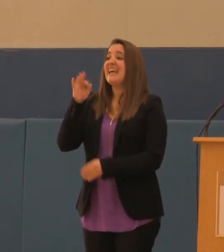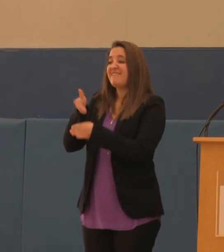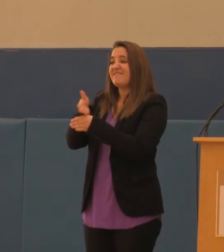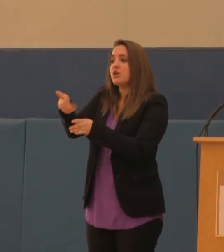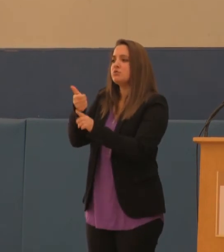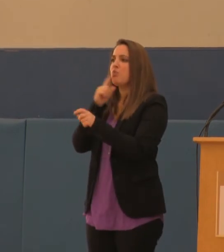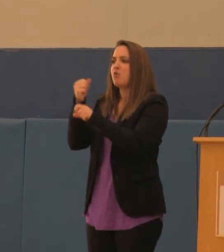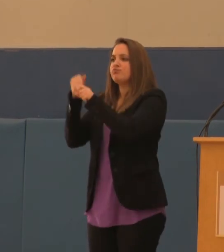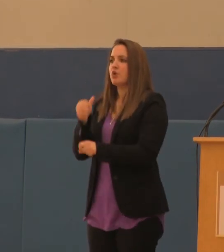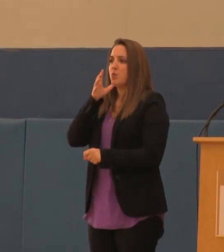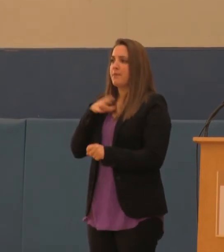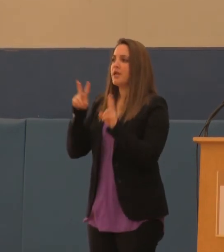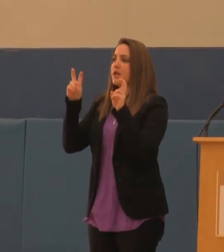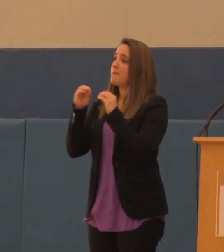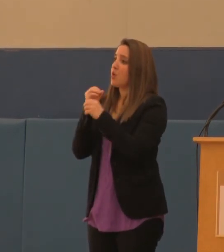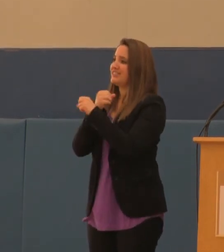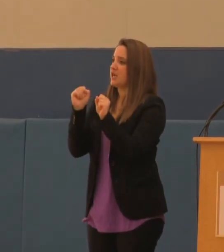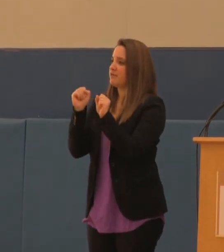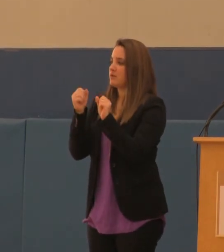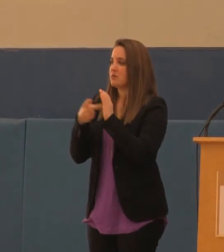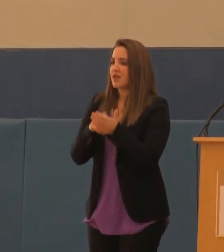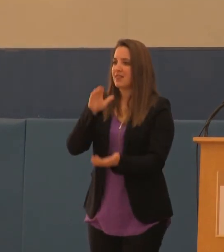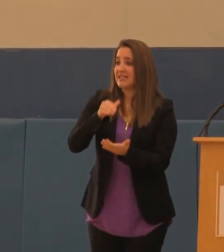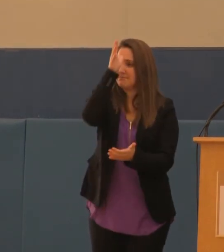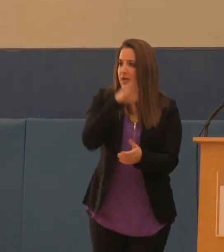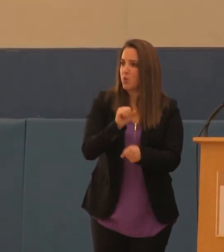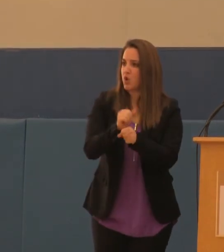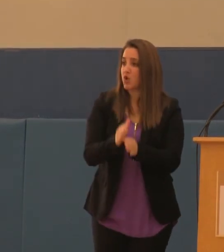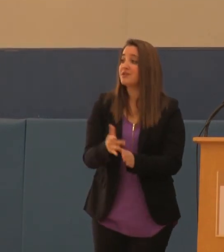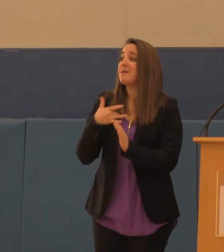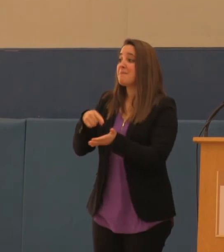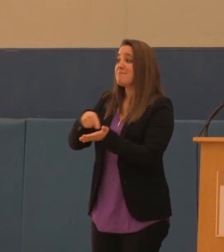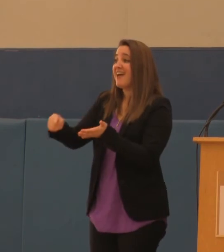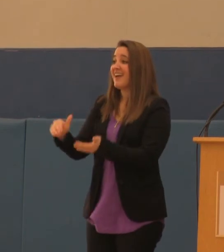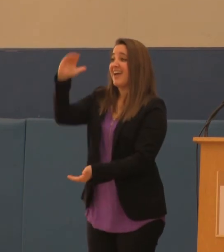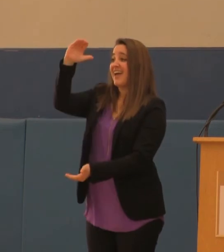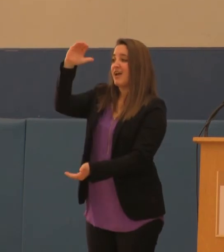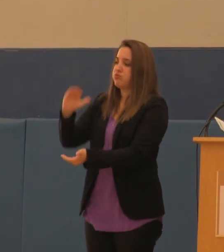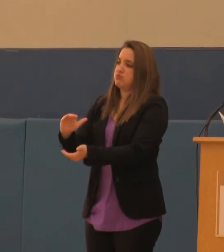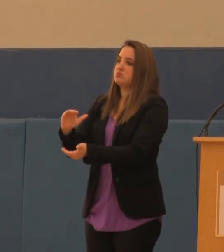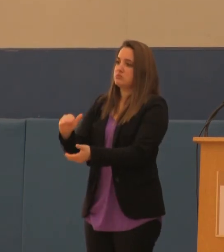safer because there are less men in them also usually pay less.